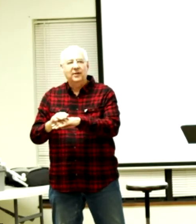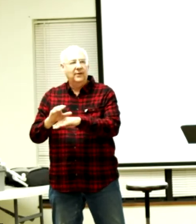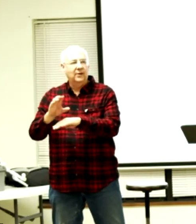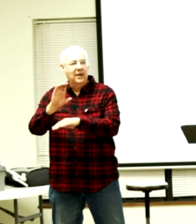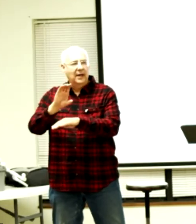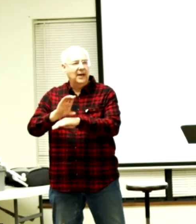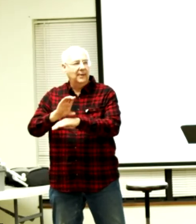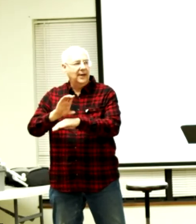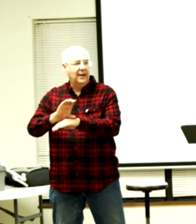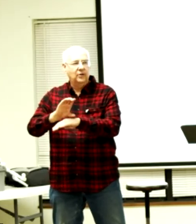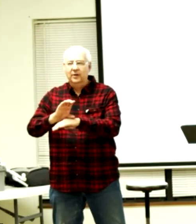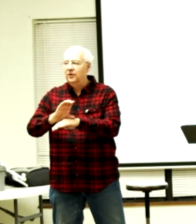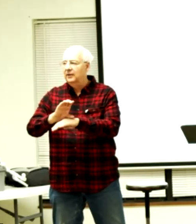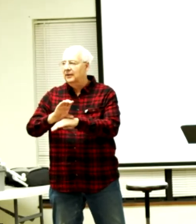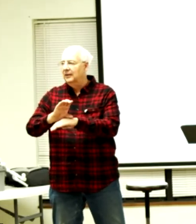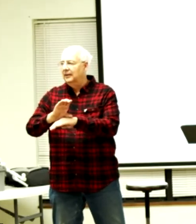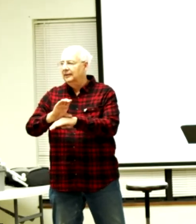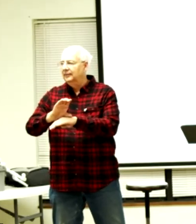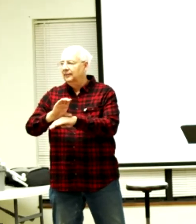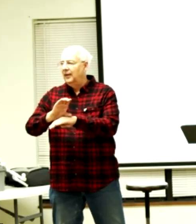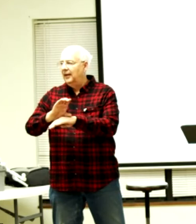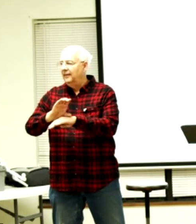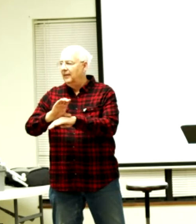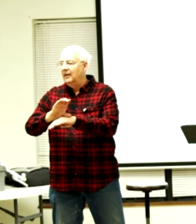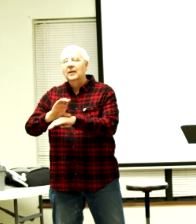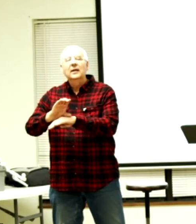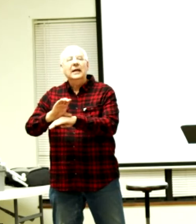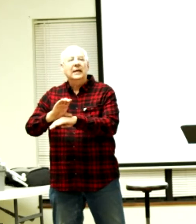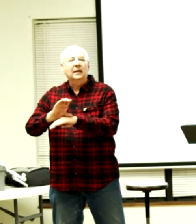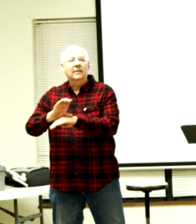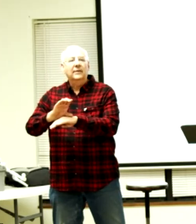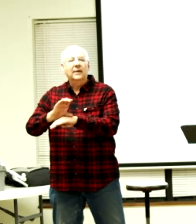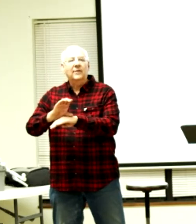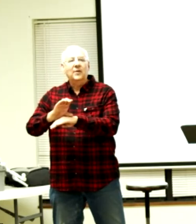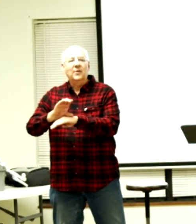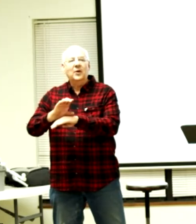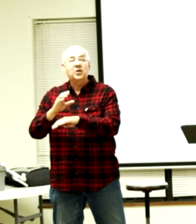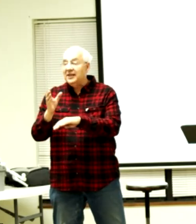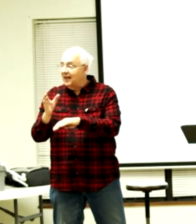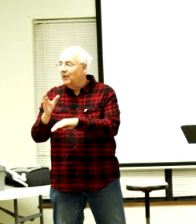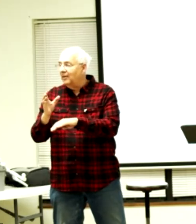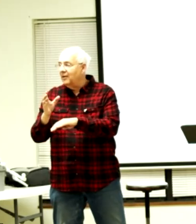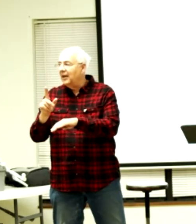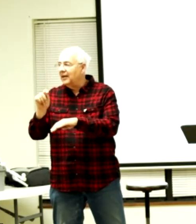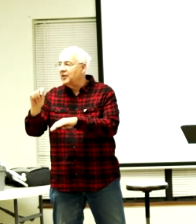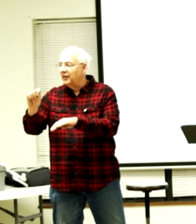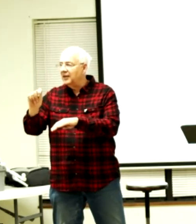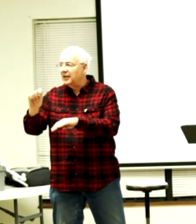of your non-dominant hand. Church. Okay. If you want to say temple, you might guess that that's a